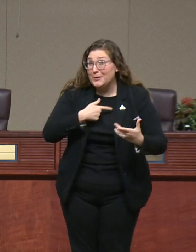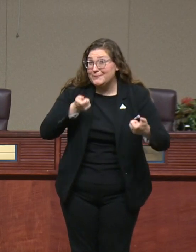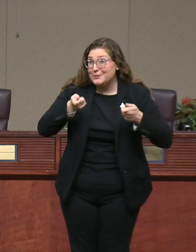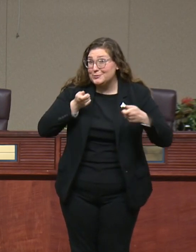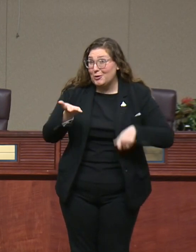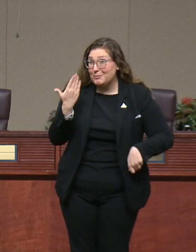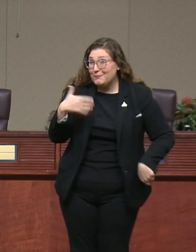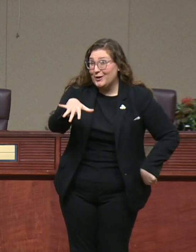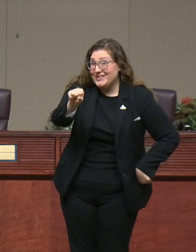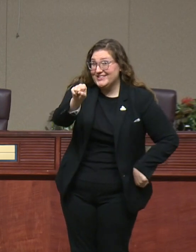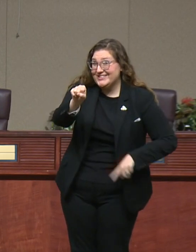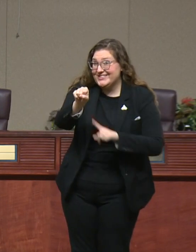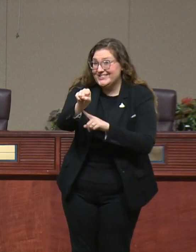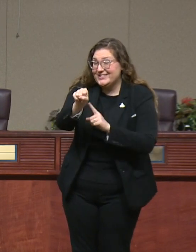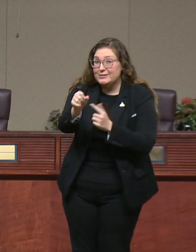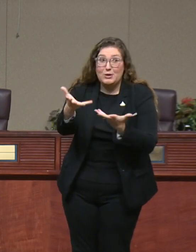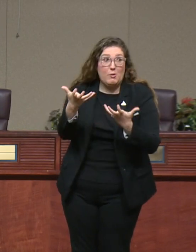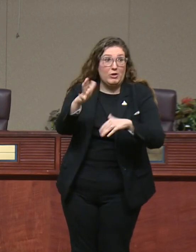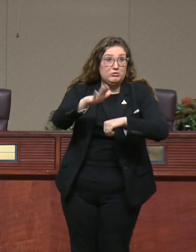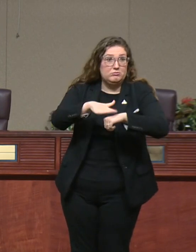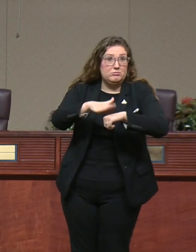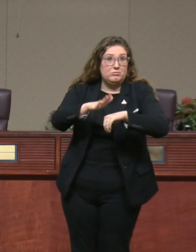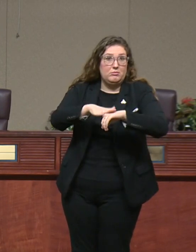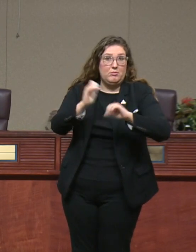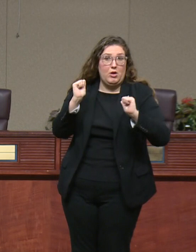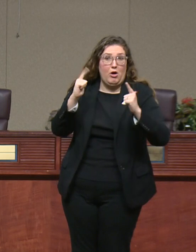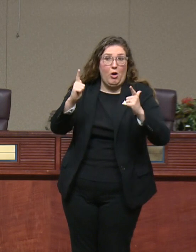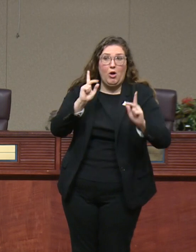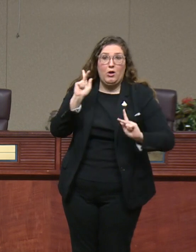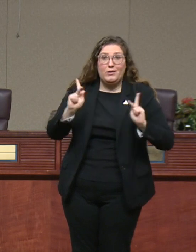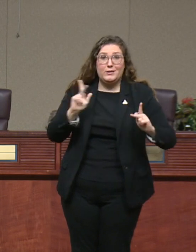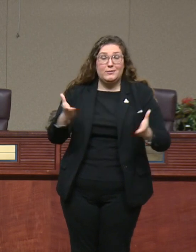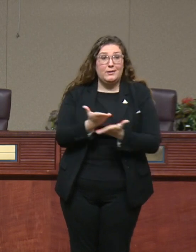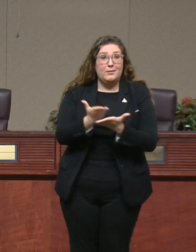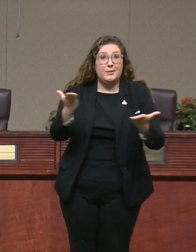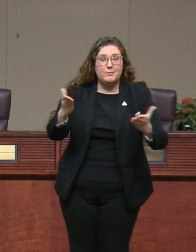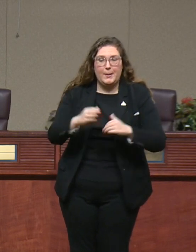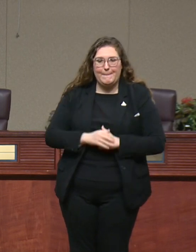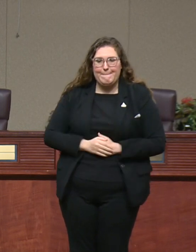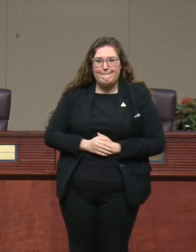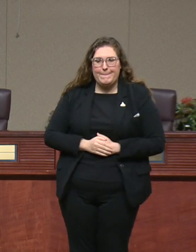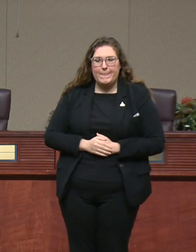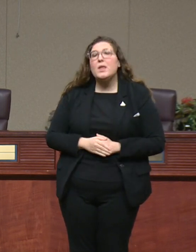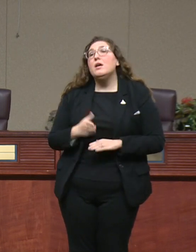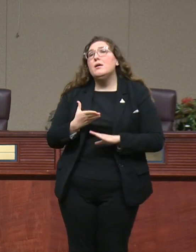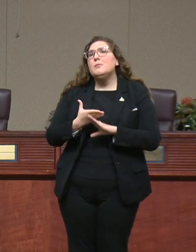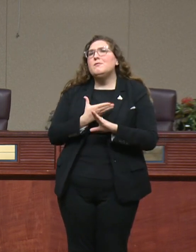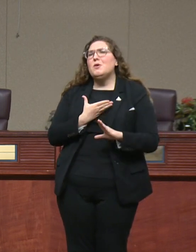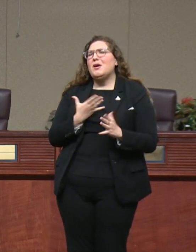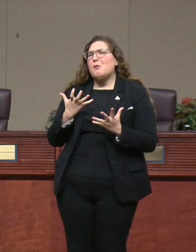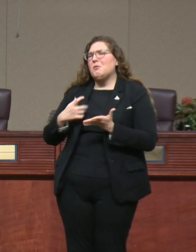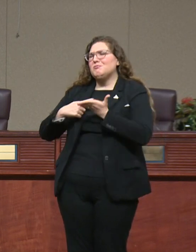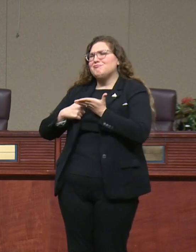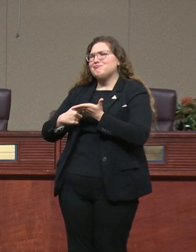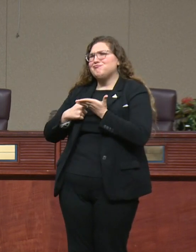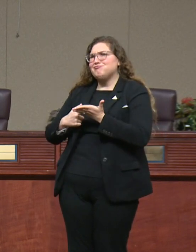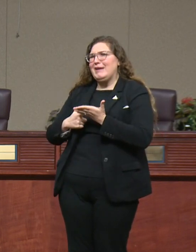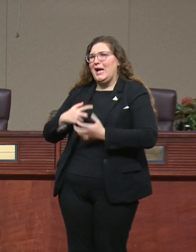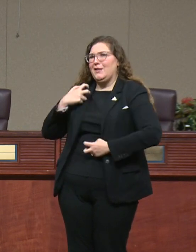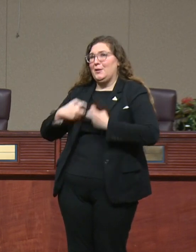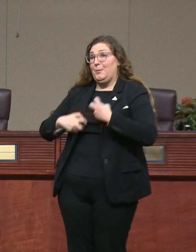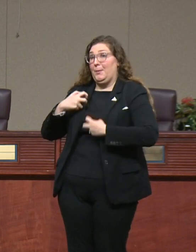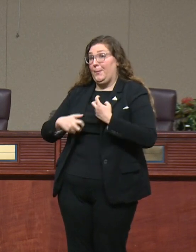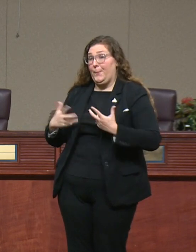want to give some signs of alert to individuals. But before that, also to address the issue that we have